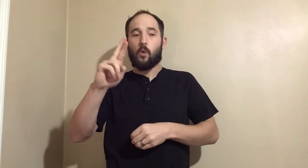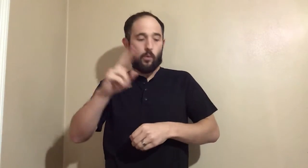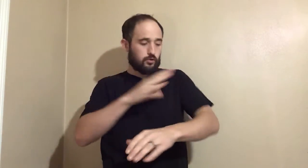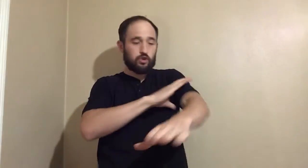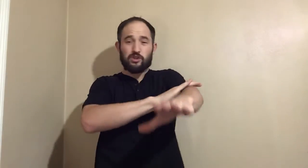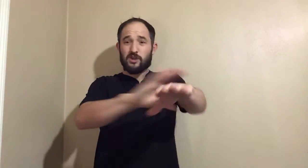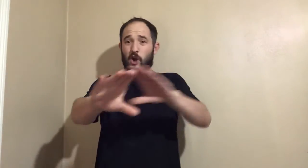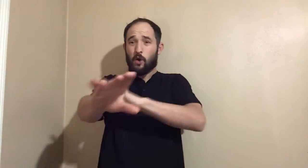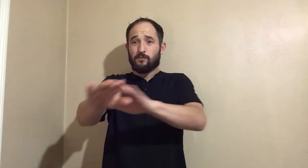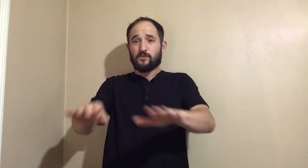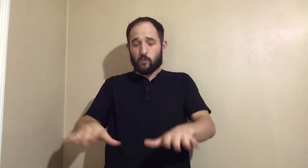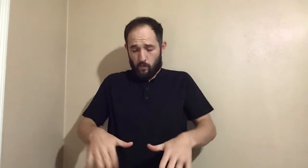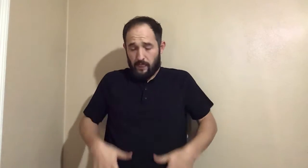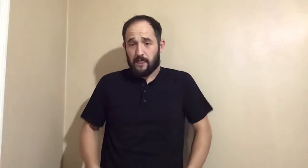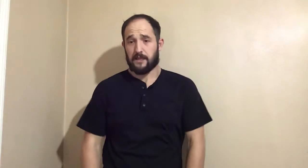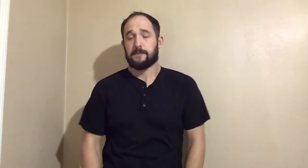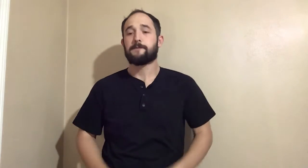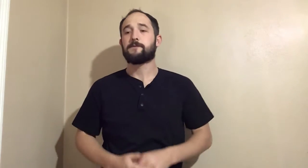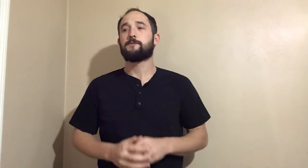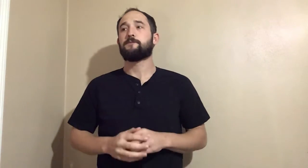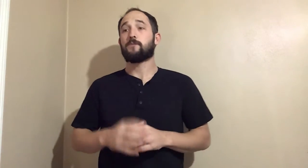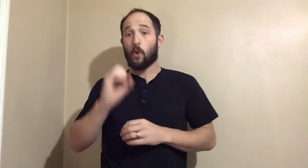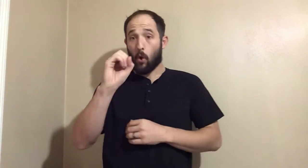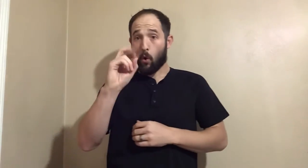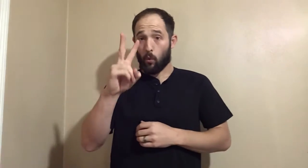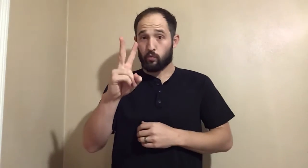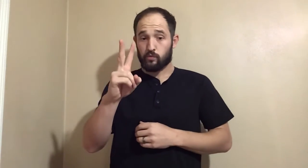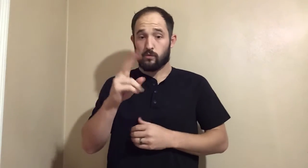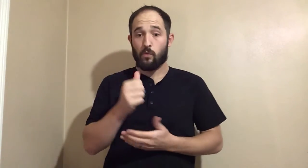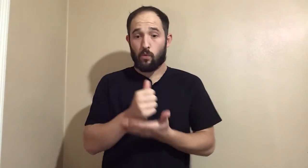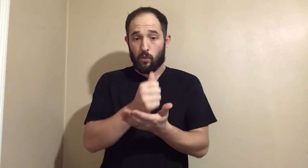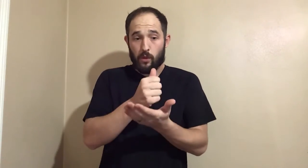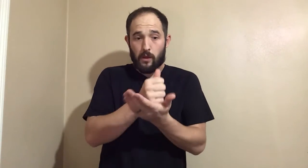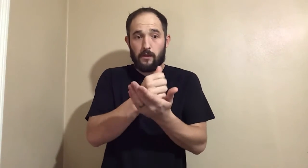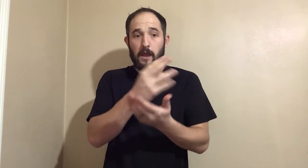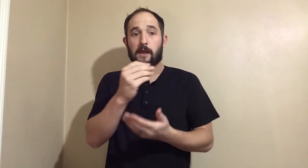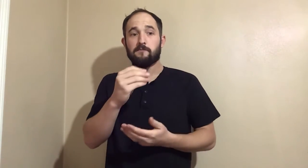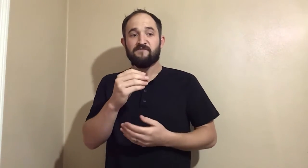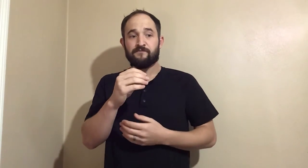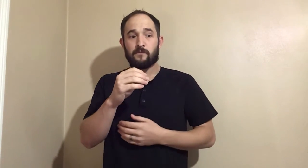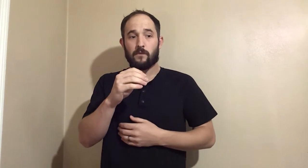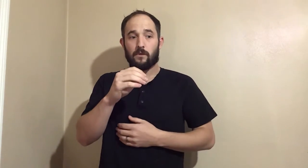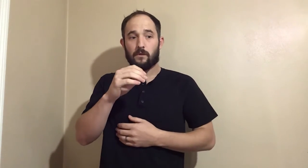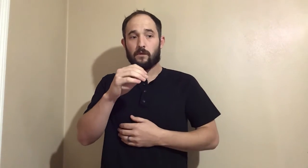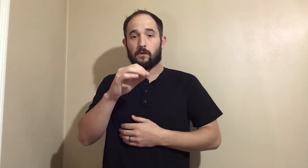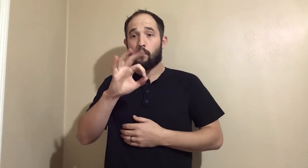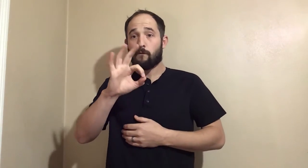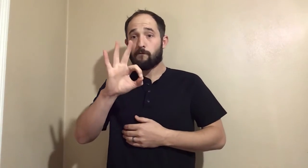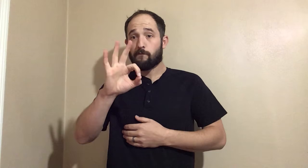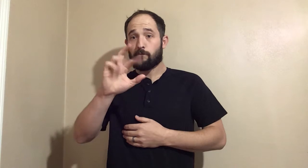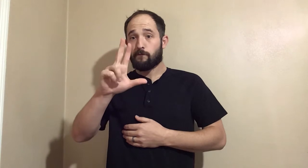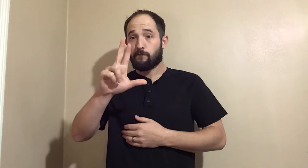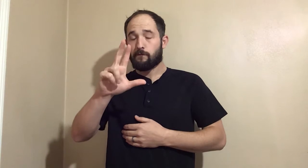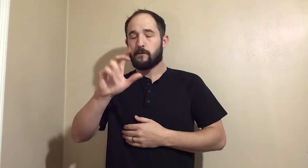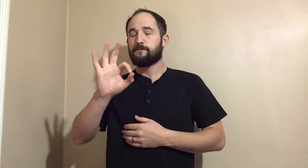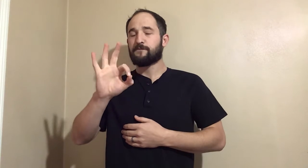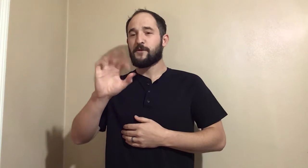oxygen therapy and fluids to open up those blood vessels, that's the treatment, and along